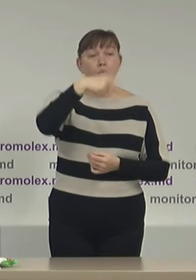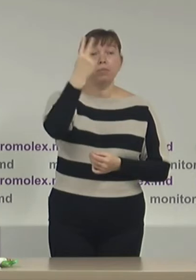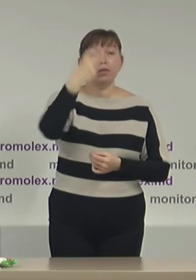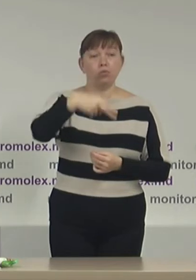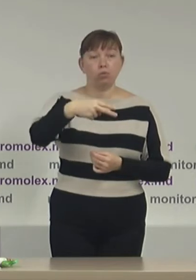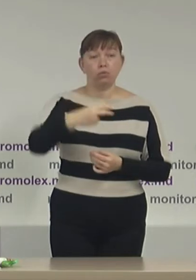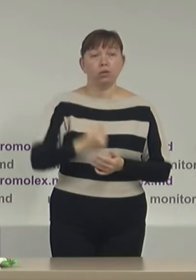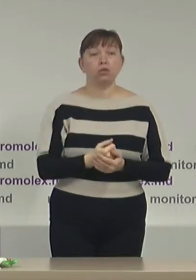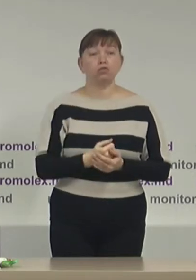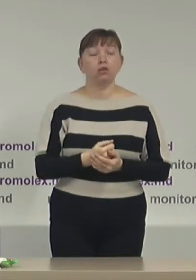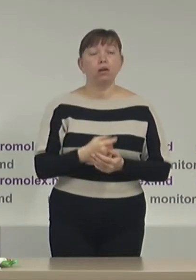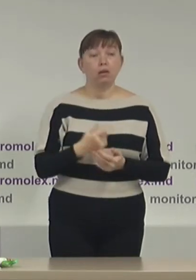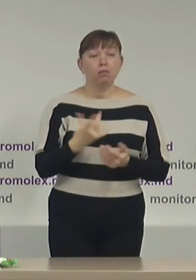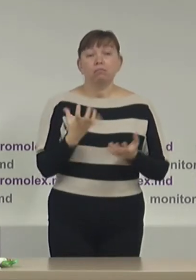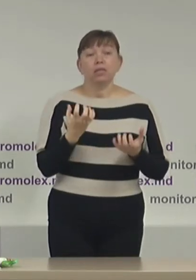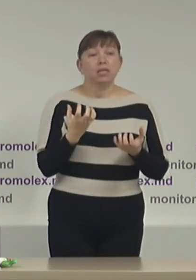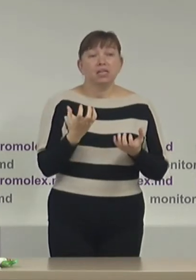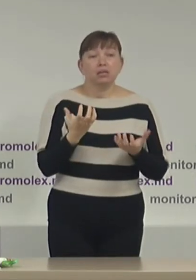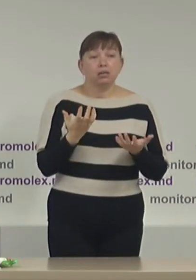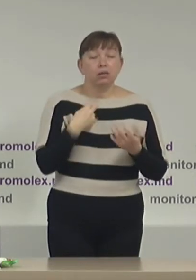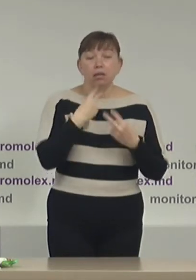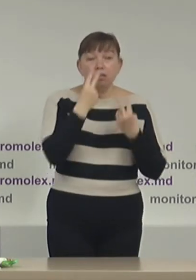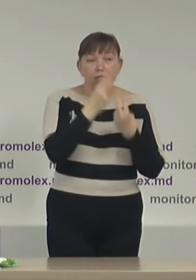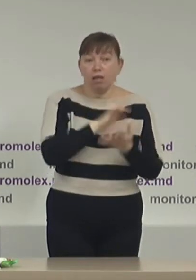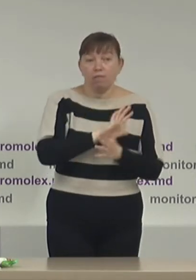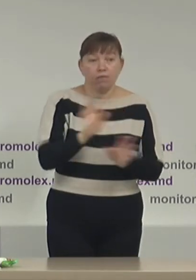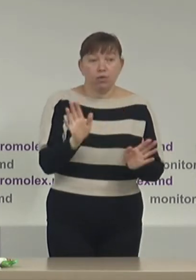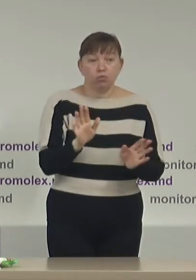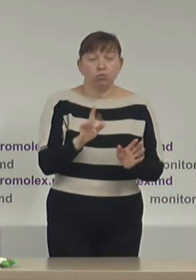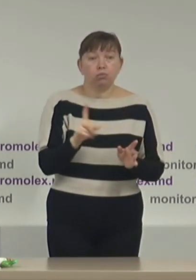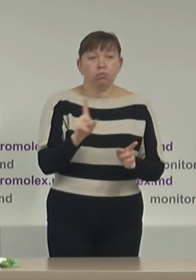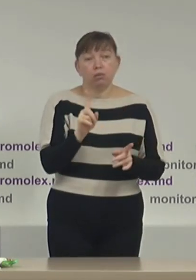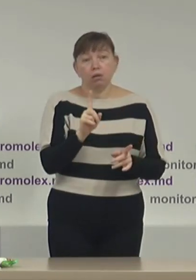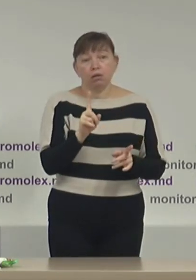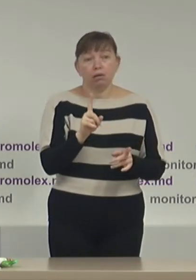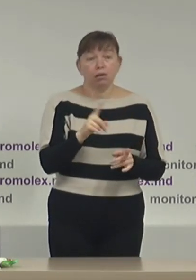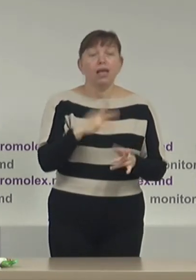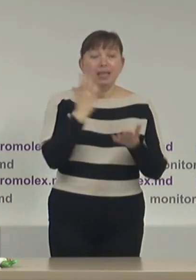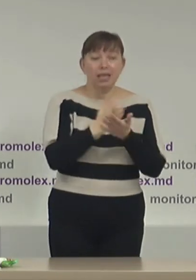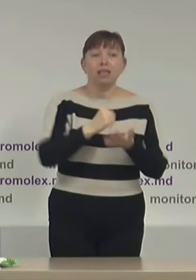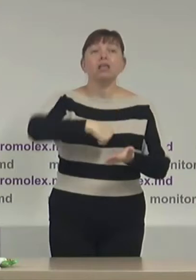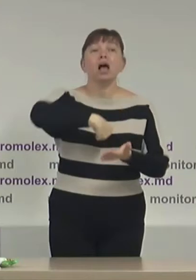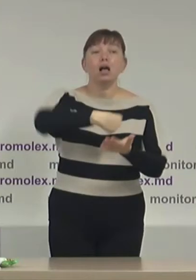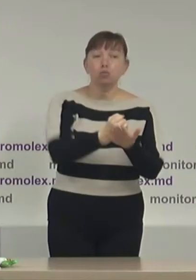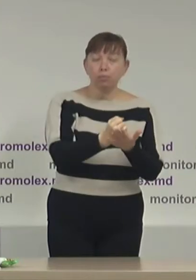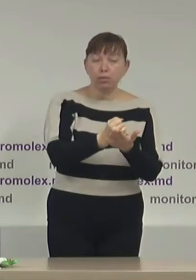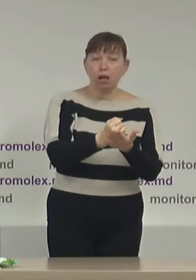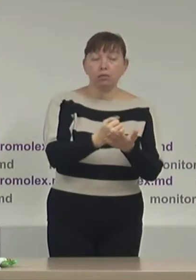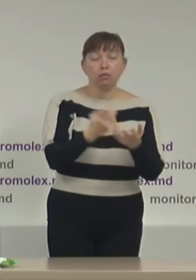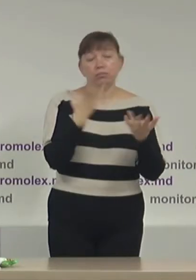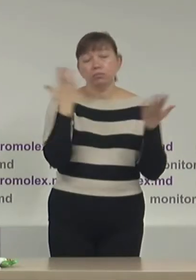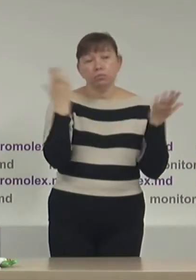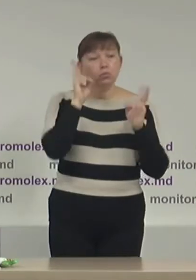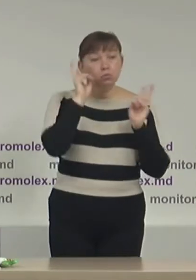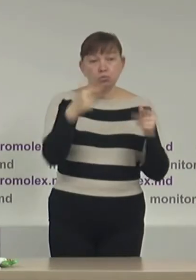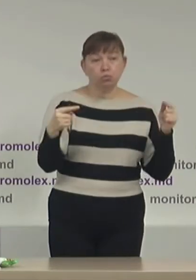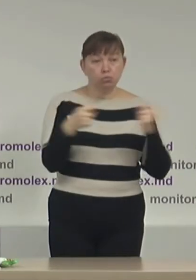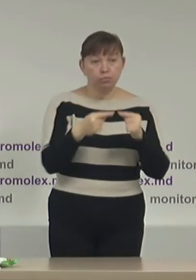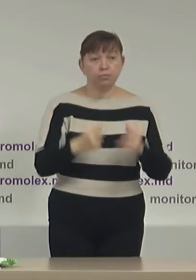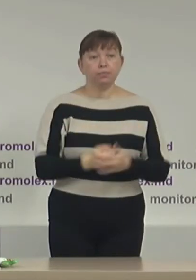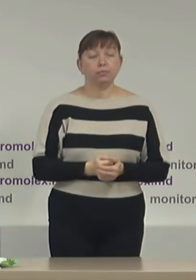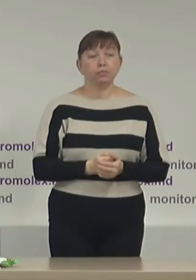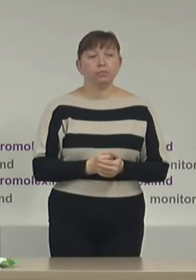on November 15th, 2020. We have not yet seen for this decision to be